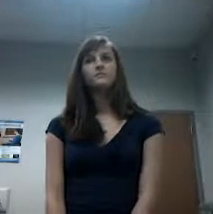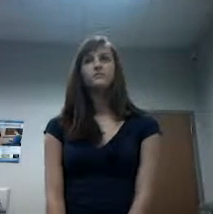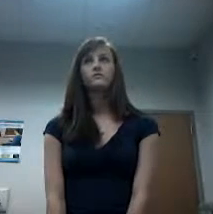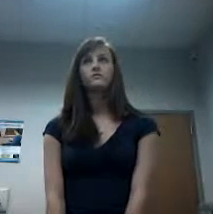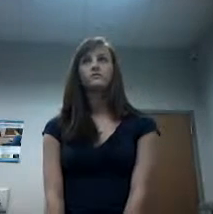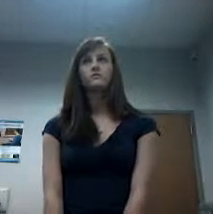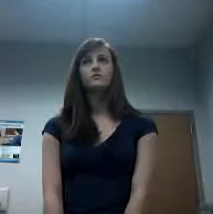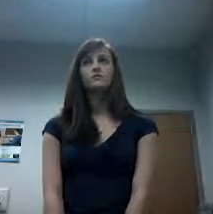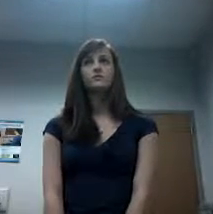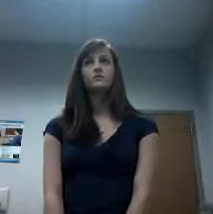How many fifths do we have left?